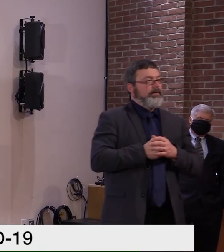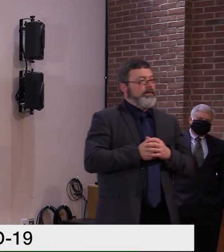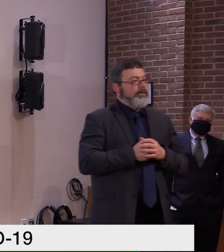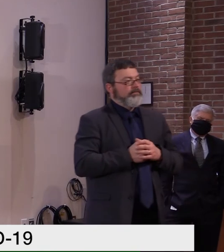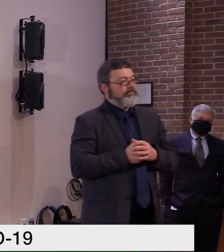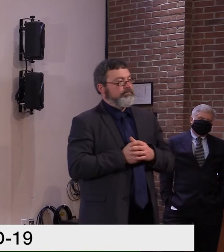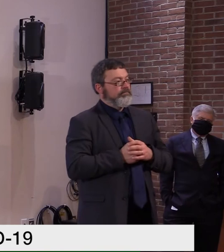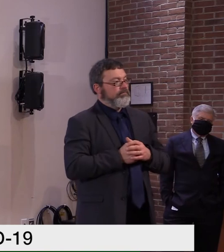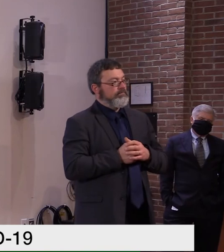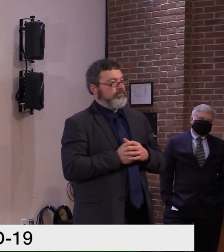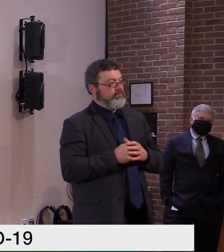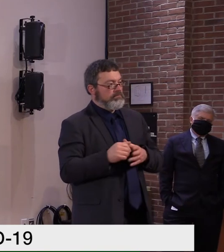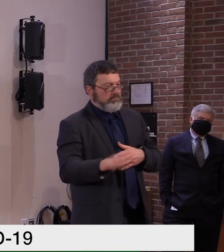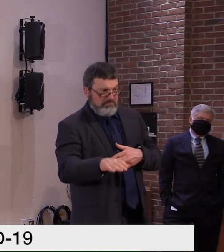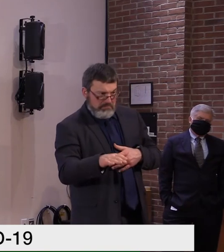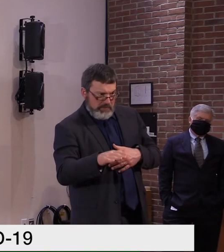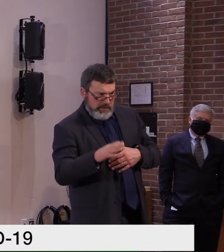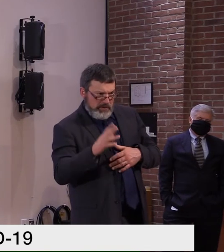Secretary French?